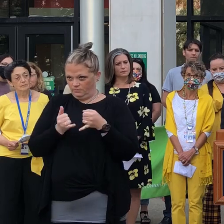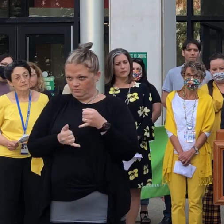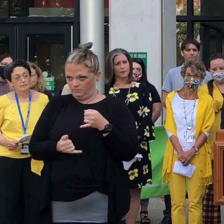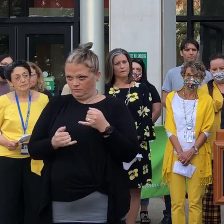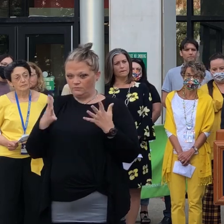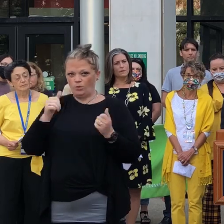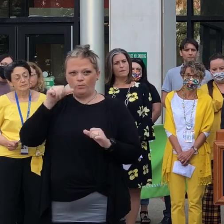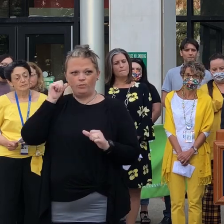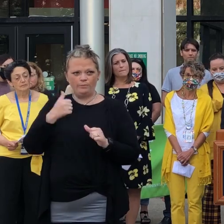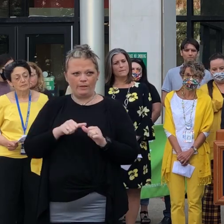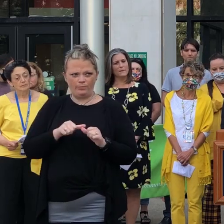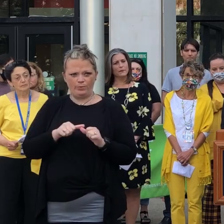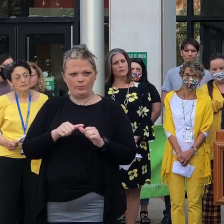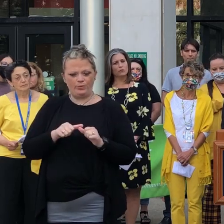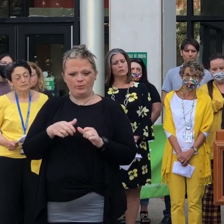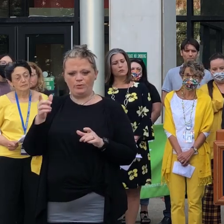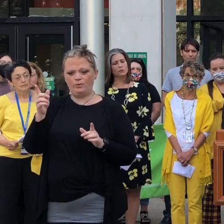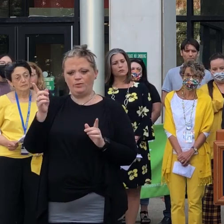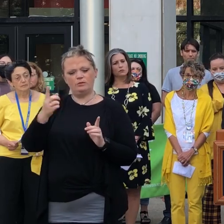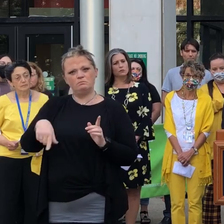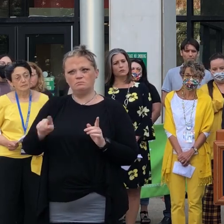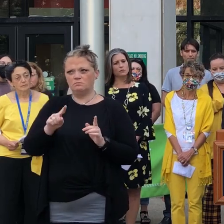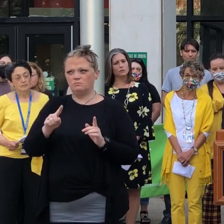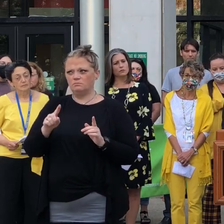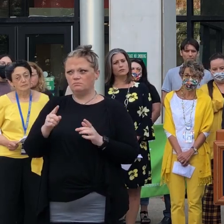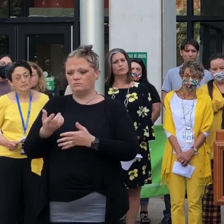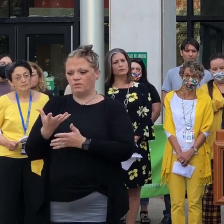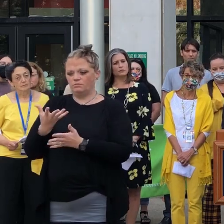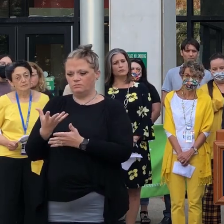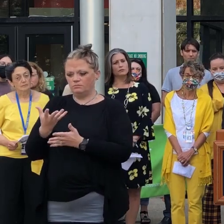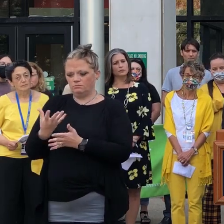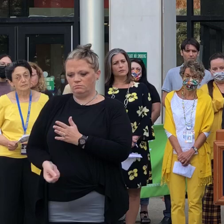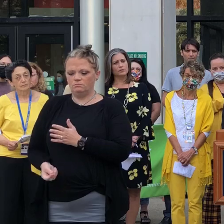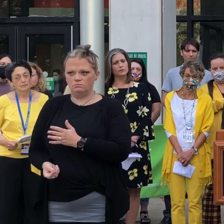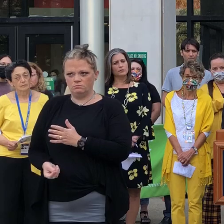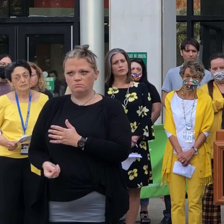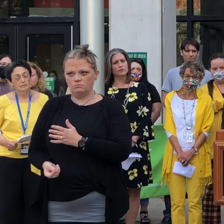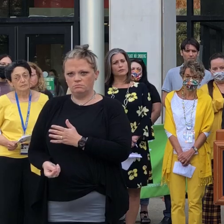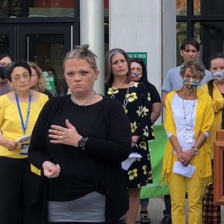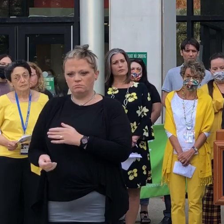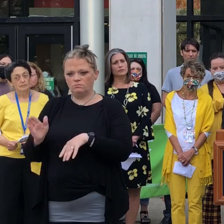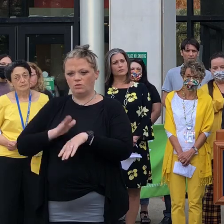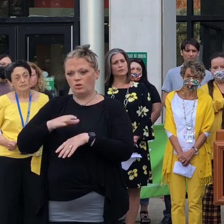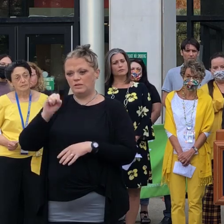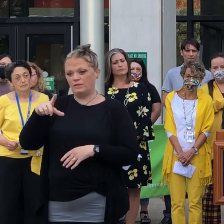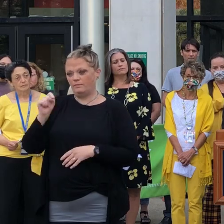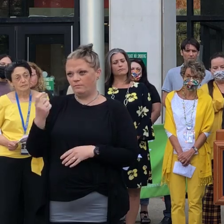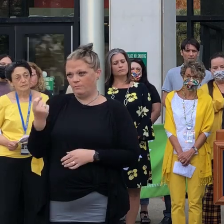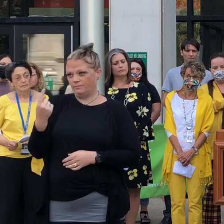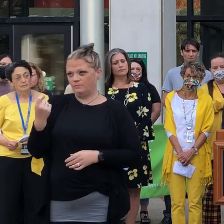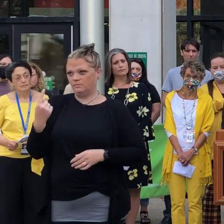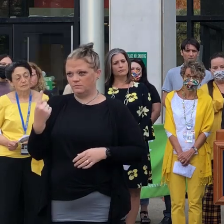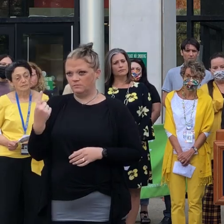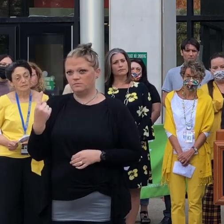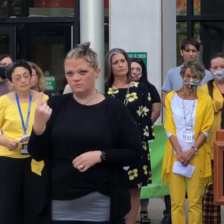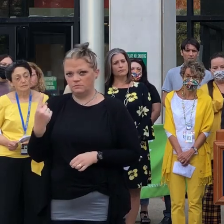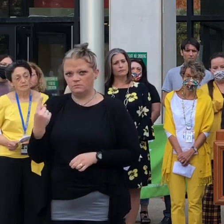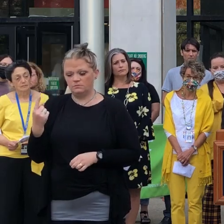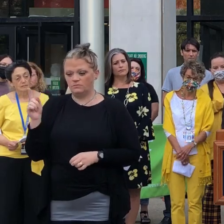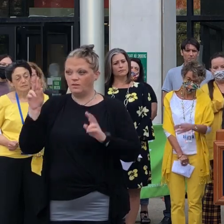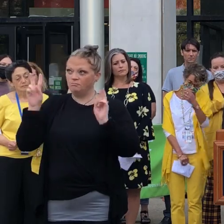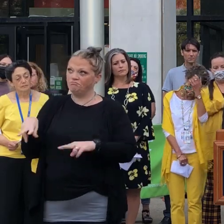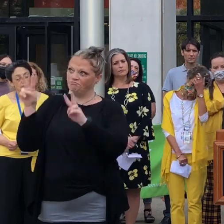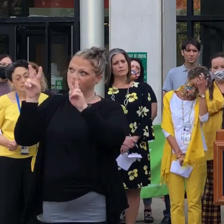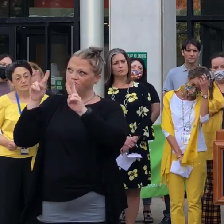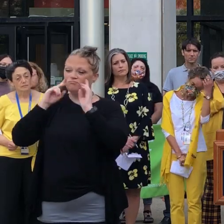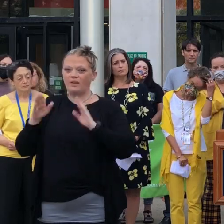want to remember those that have lost their lives on September 11th, those heroes